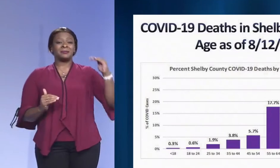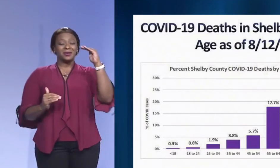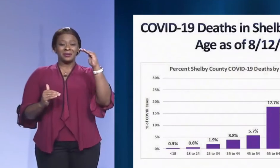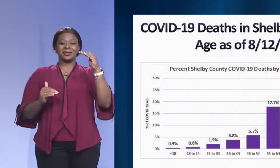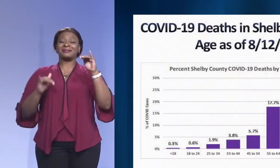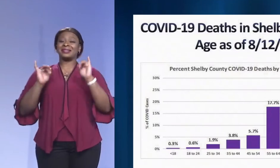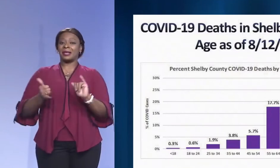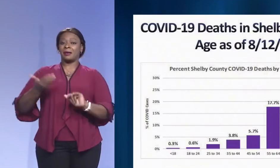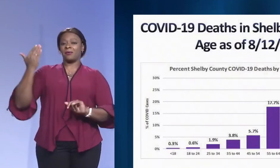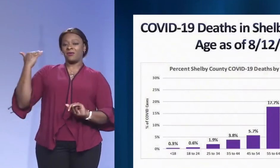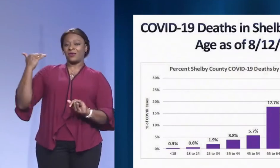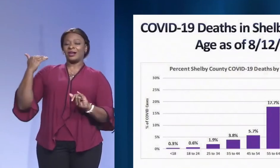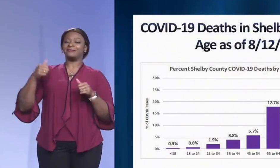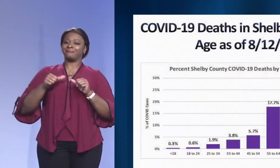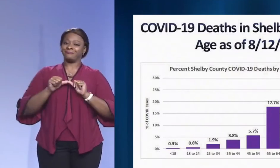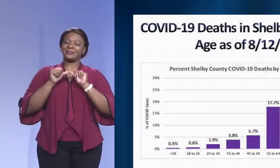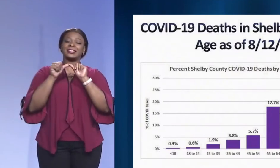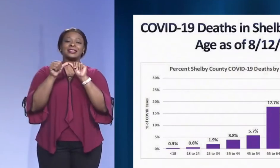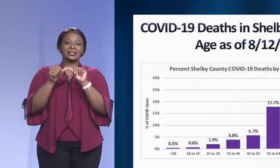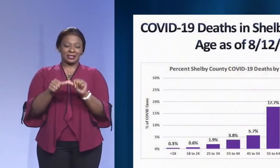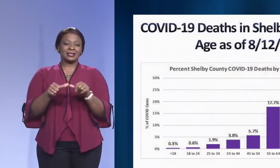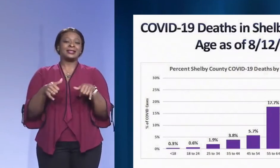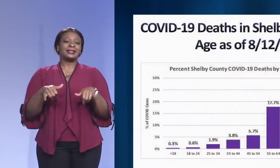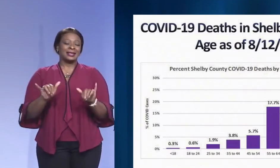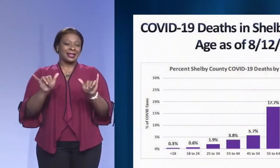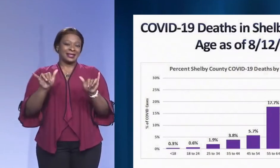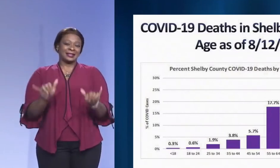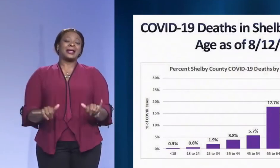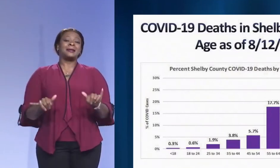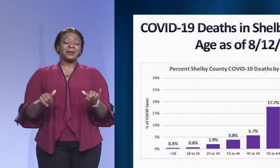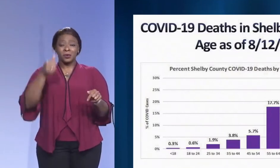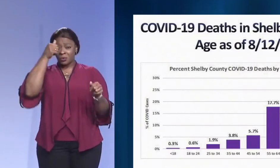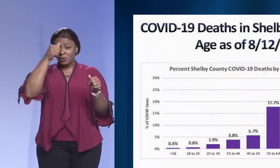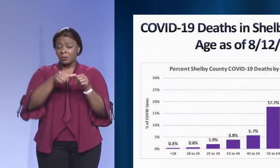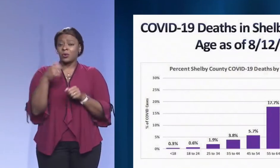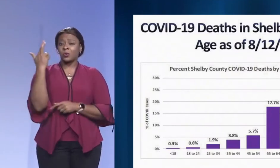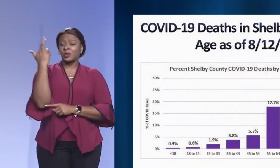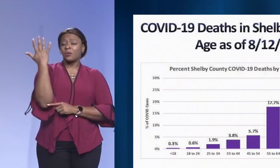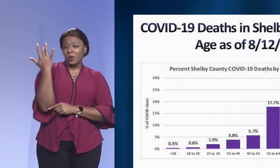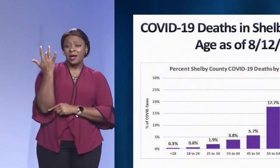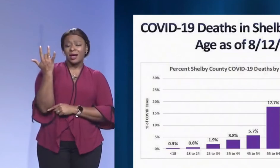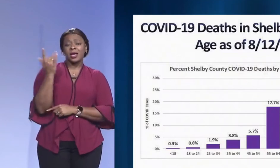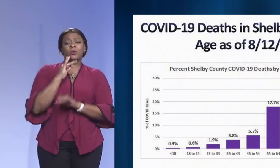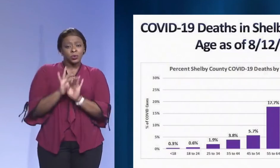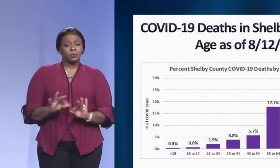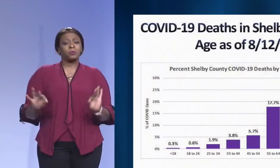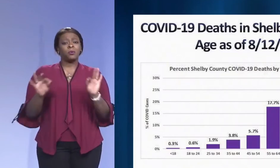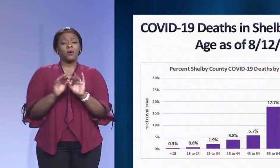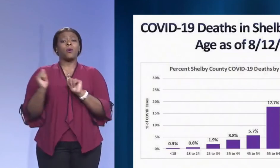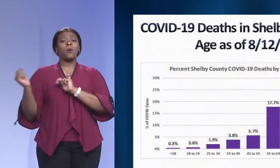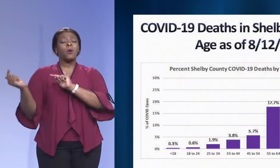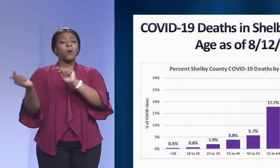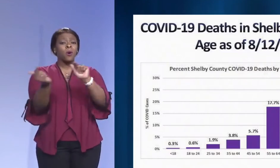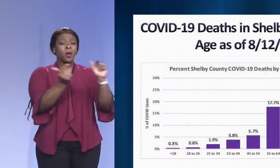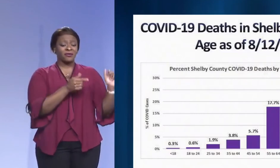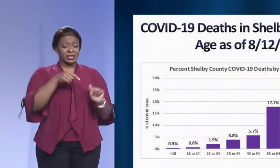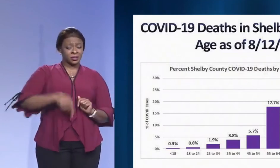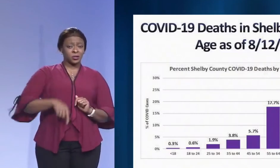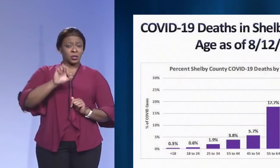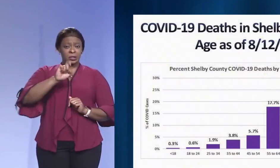before, and it remains a reminder of why It is so important for all of us in Shelby